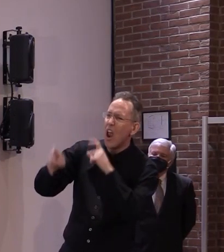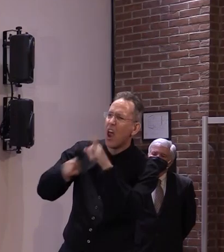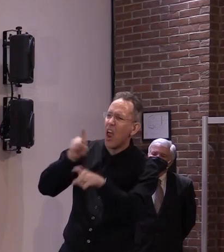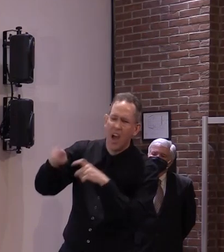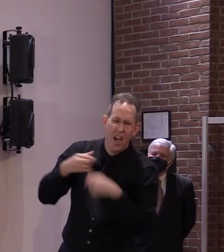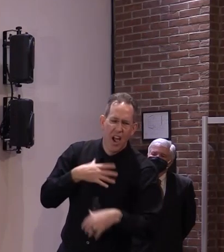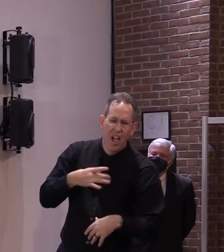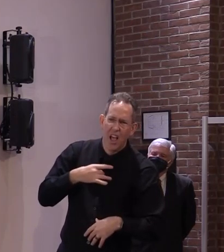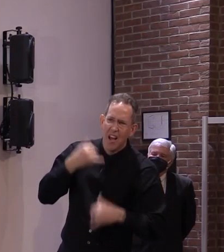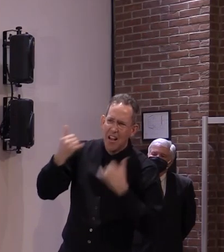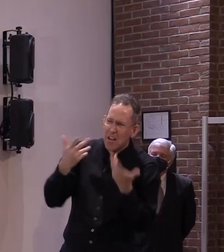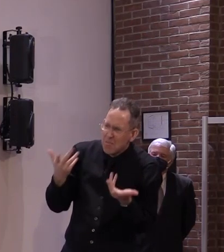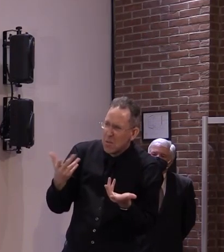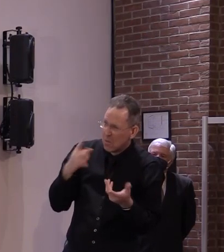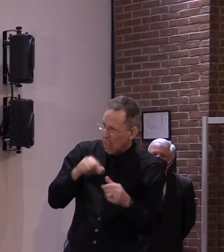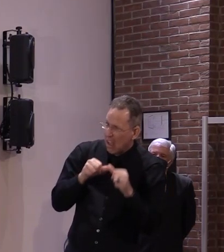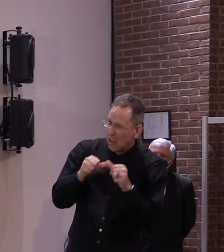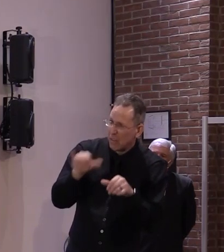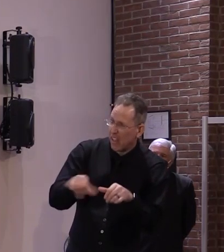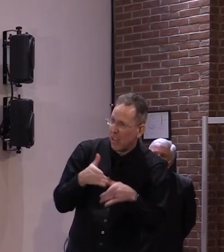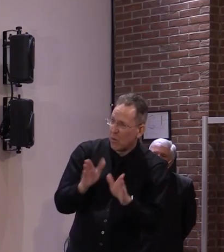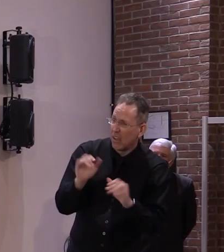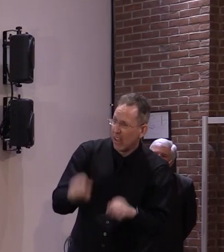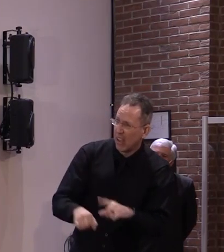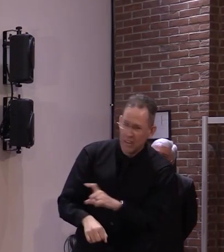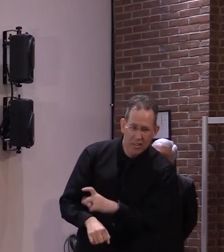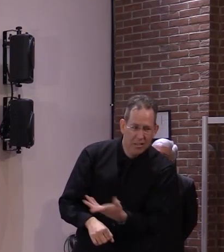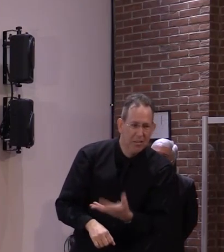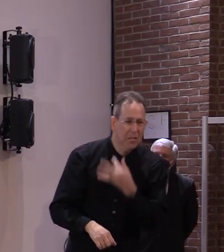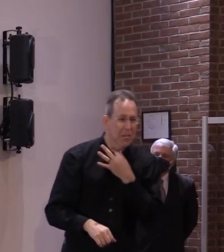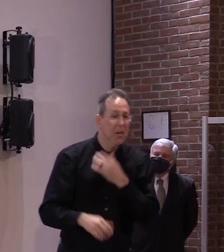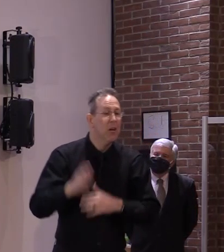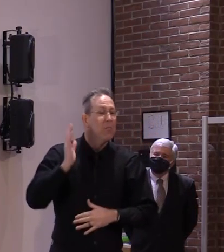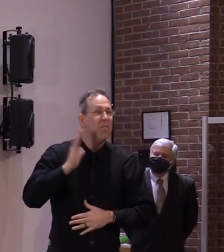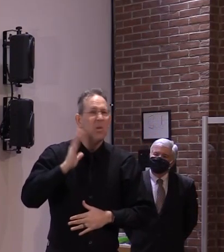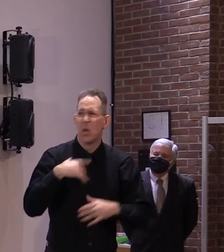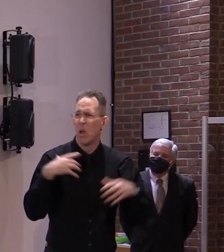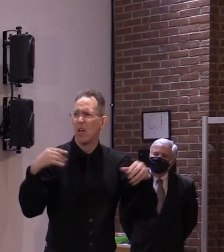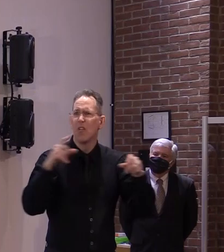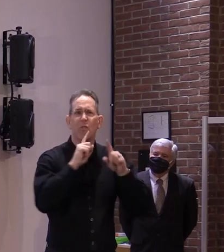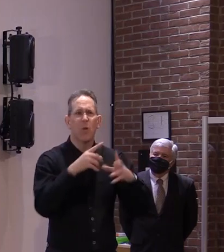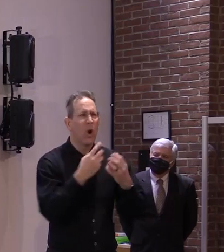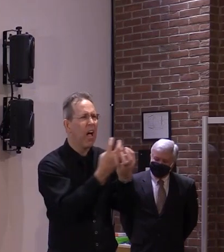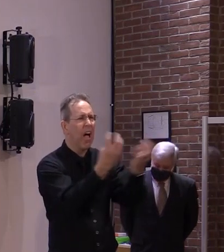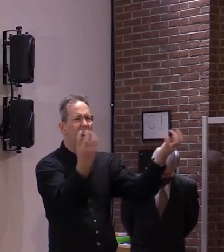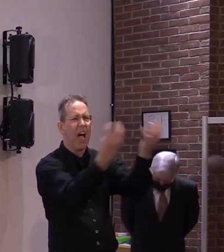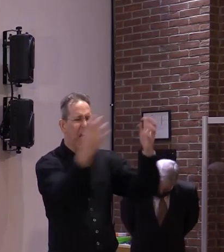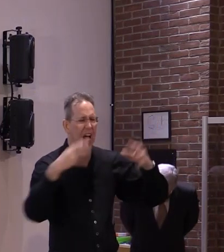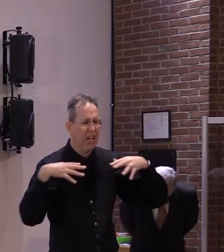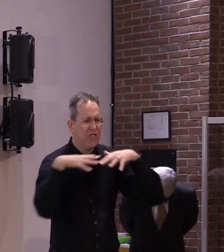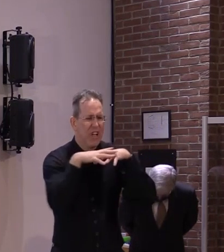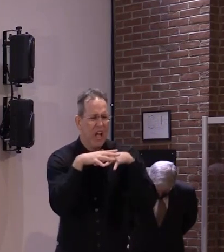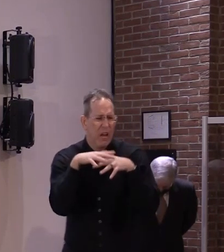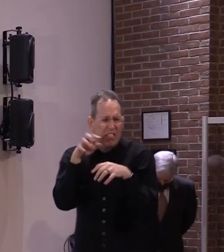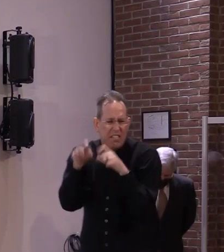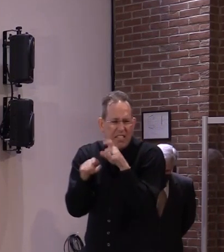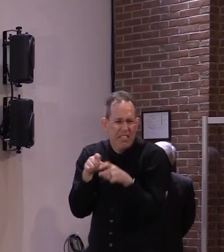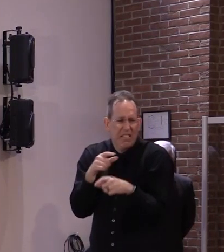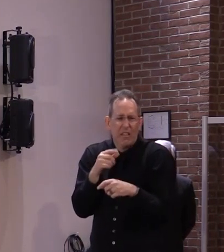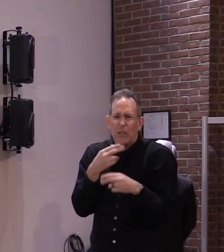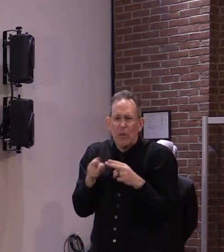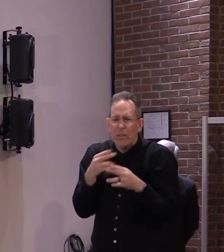everyone went on. But now everybody is getting access to the top people in government. Have you given any thought to how you might continue that, if